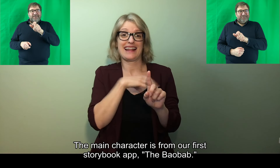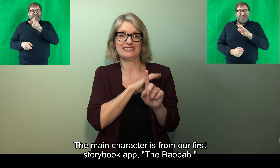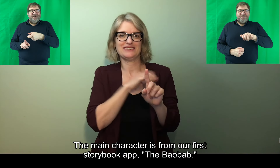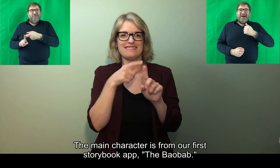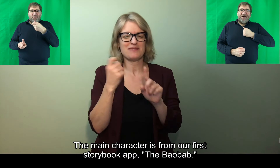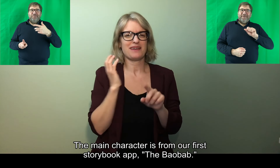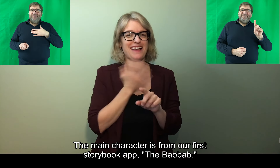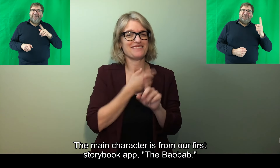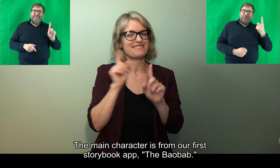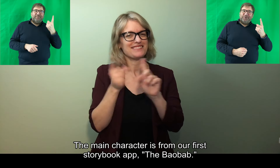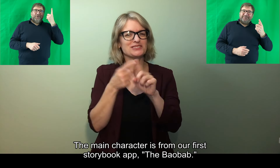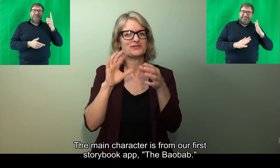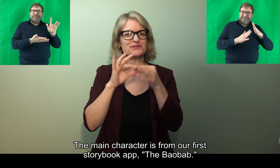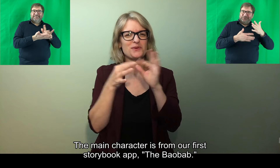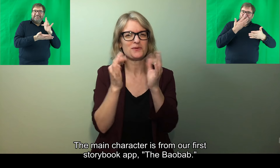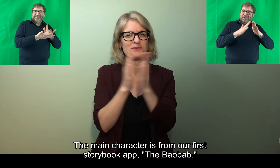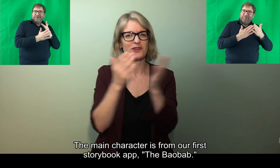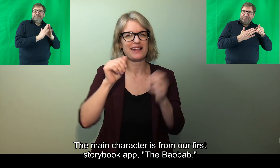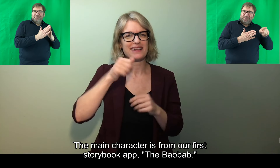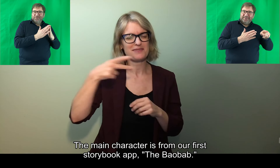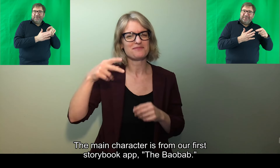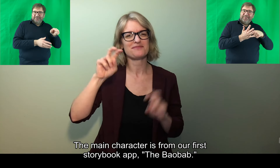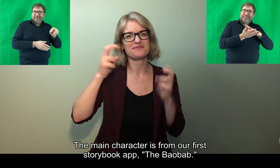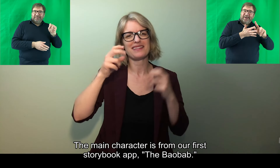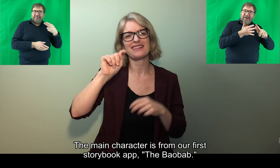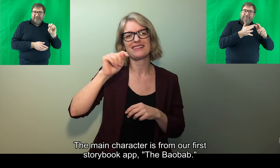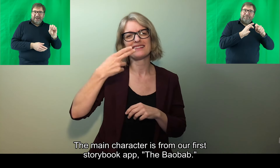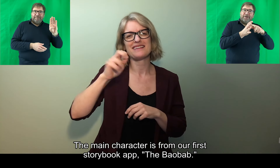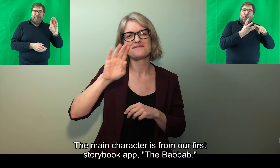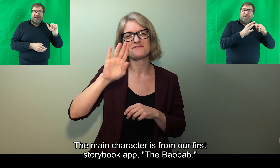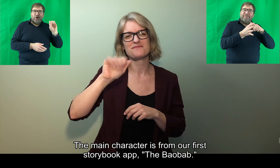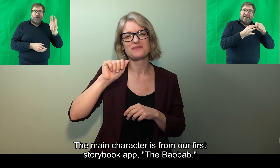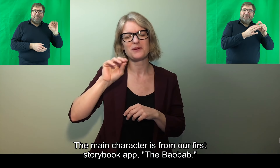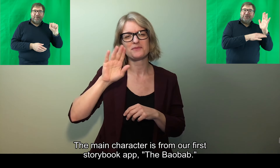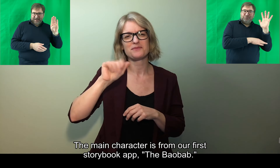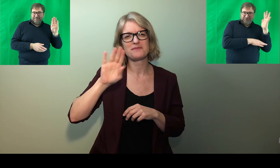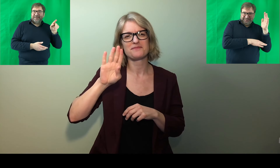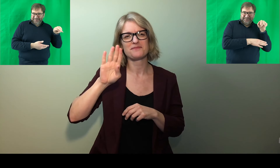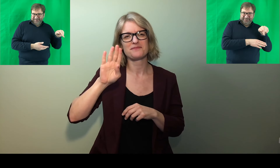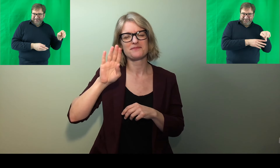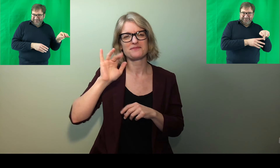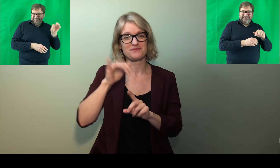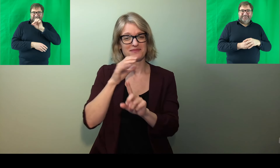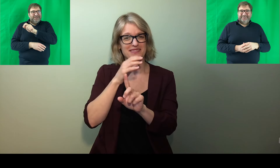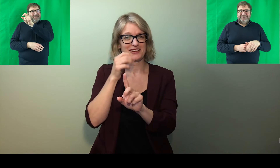main character is from our first storybook app, the Baobab.